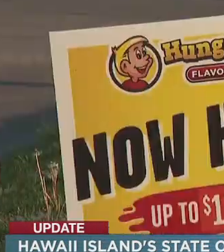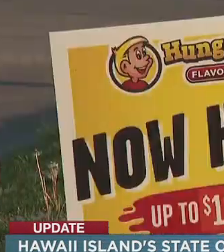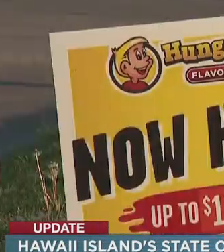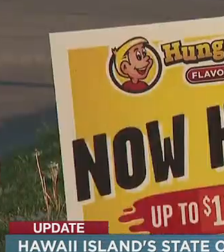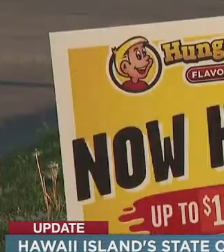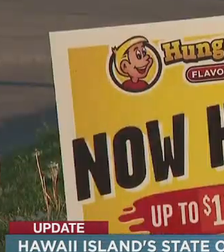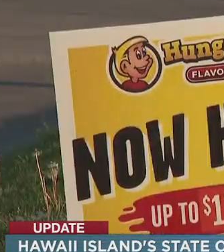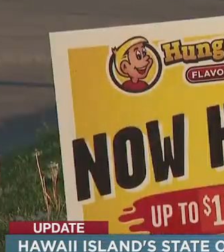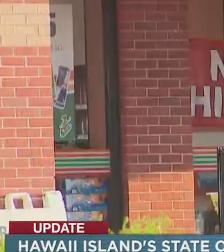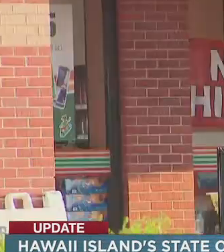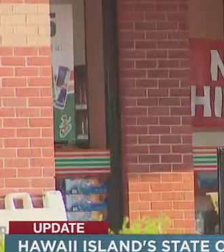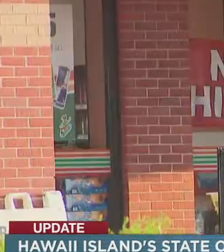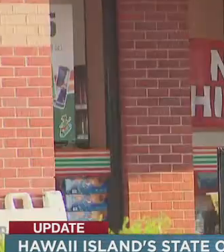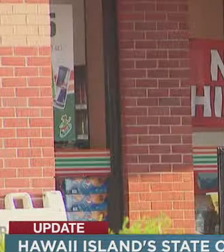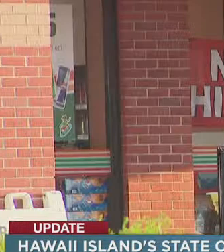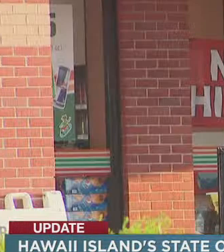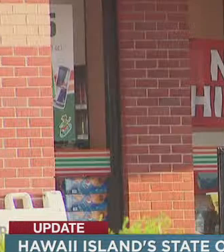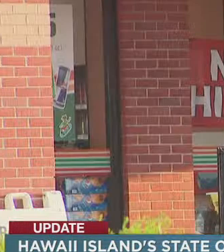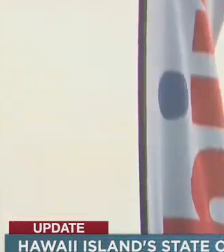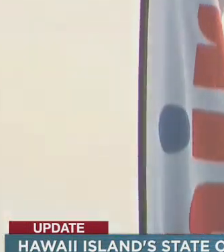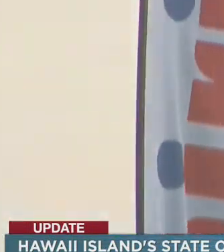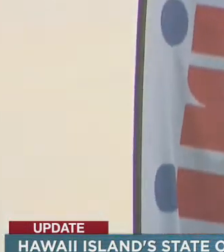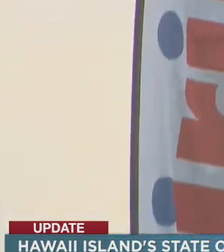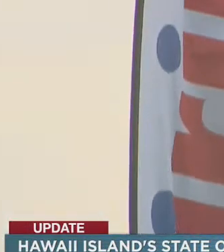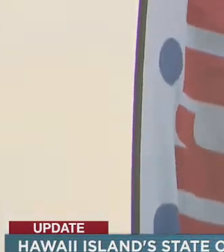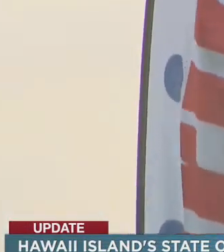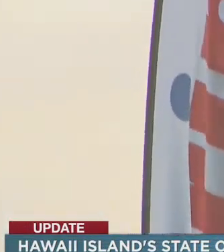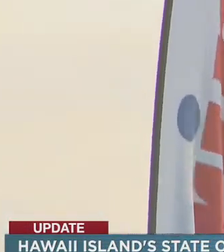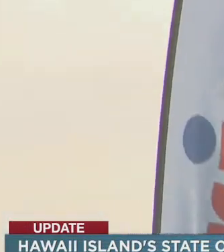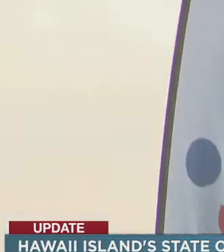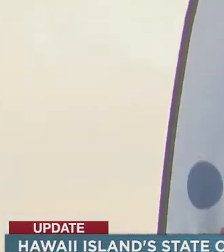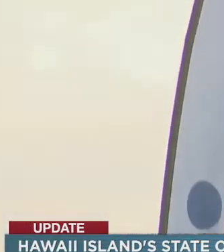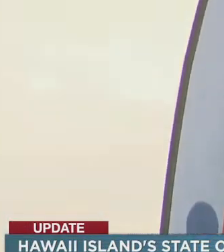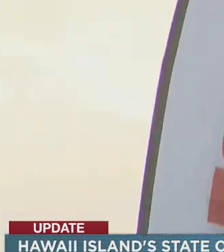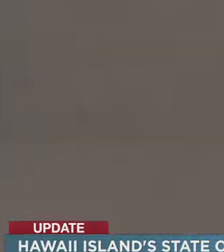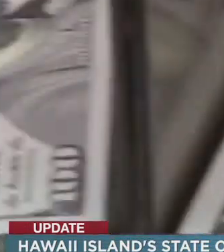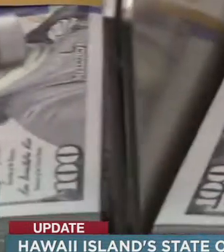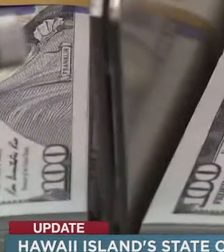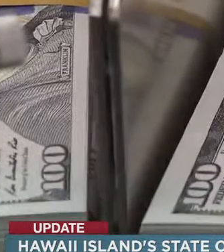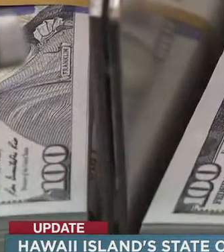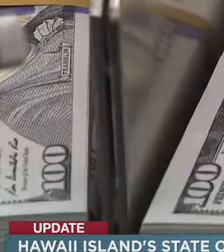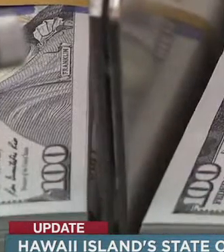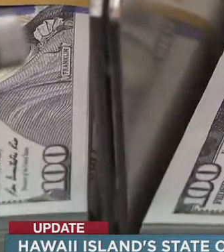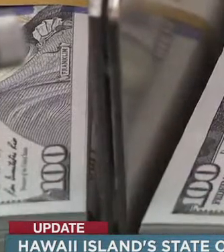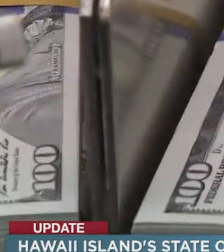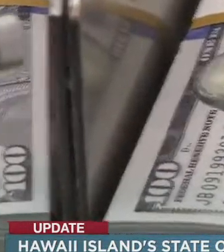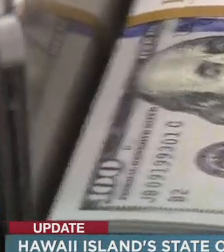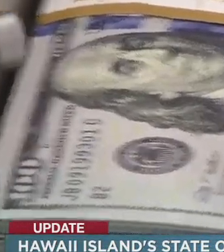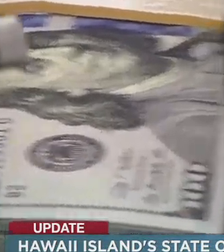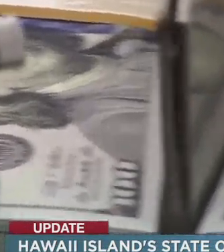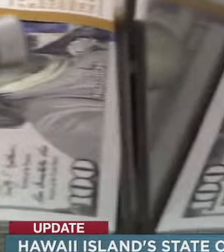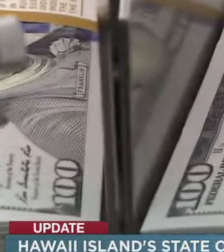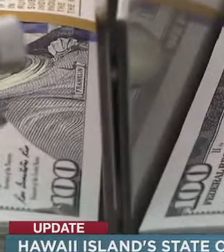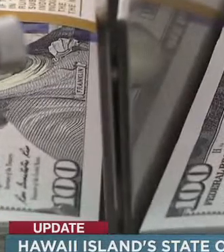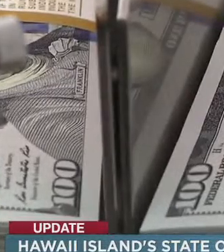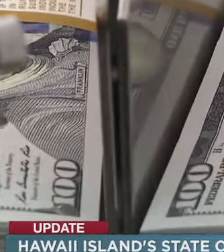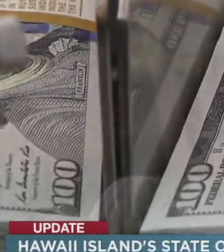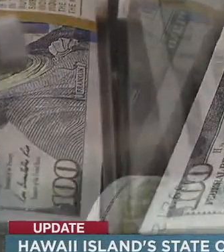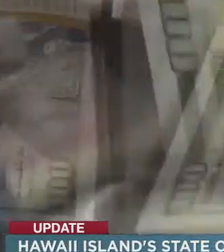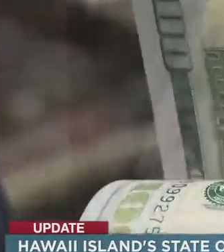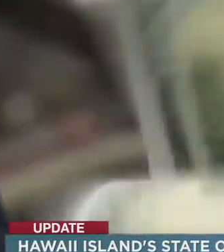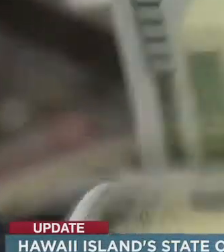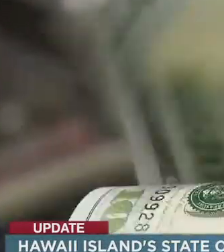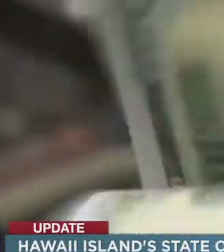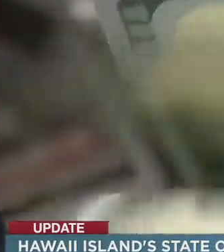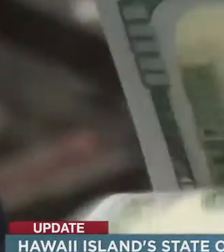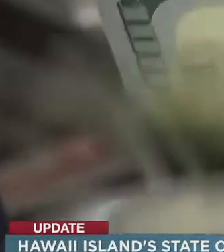around one unemployed worker for every 2 jobs available, intensifying inflation more rapidly than we are